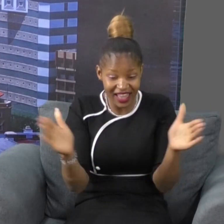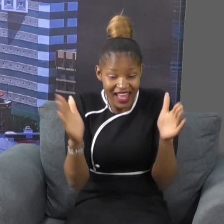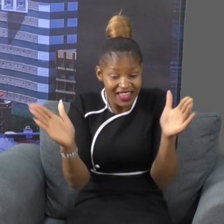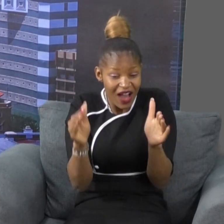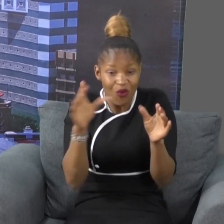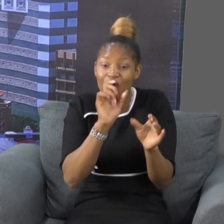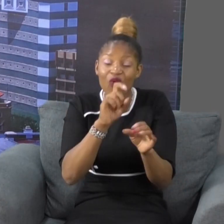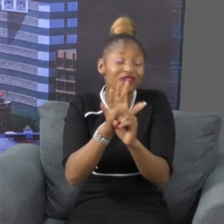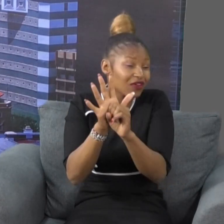Nairobi, we